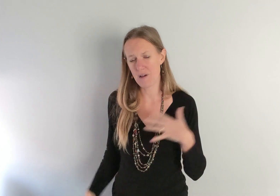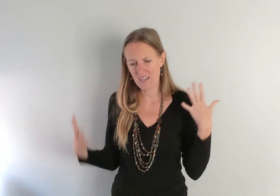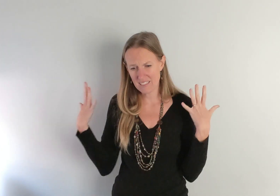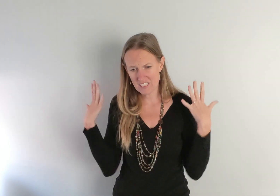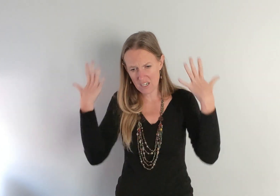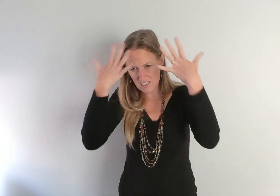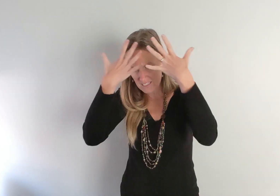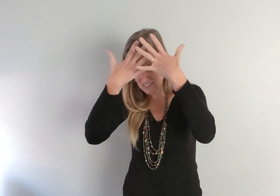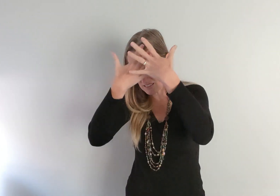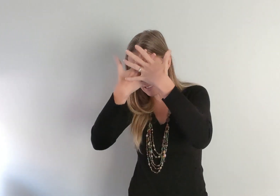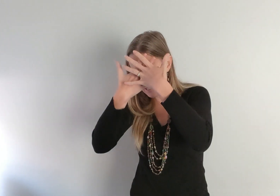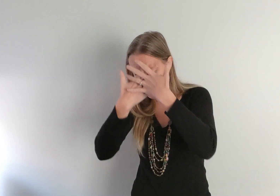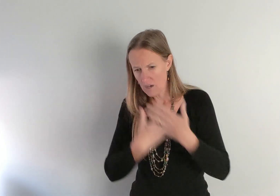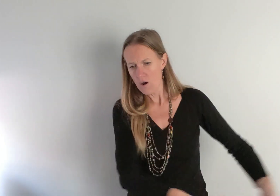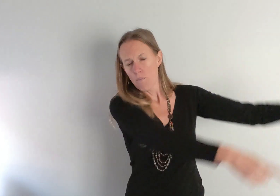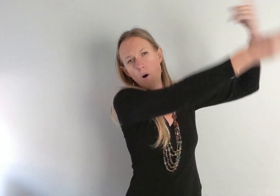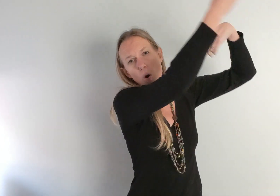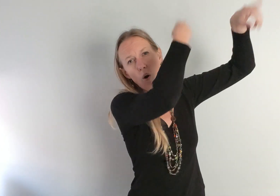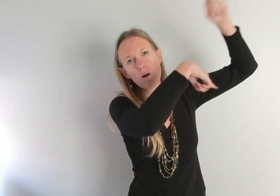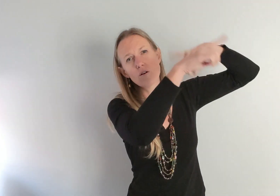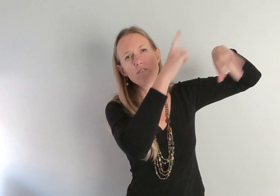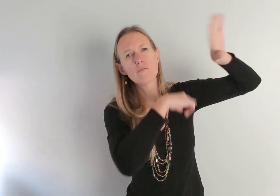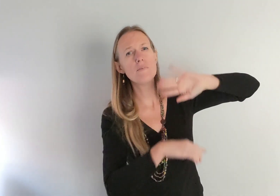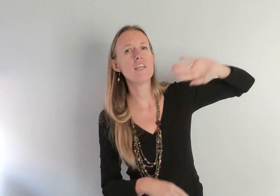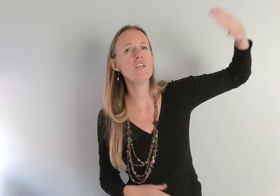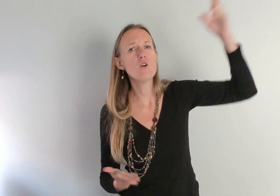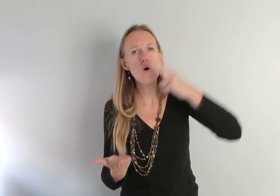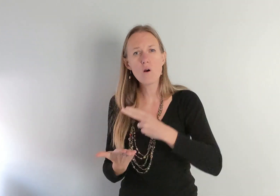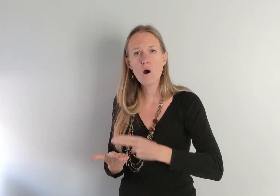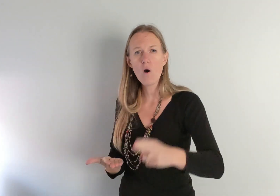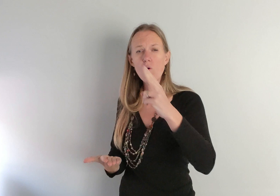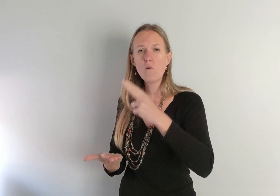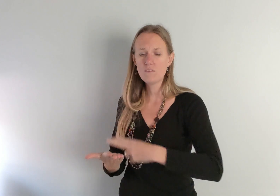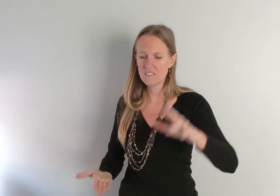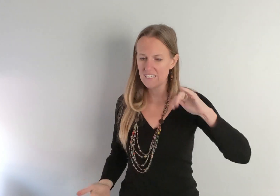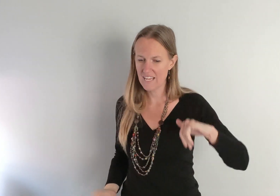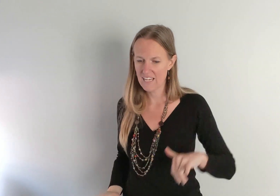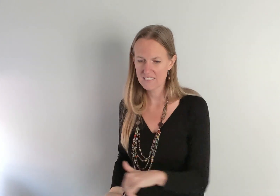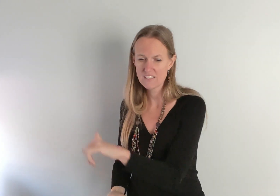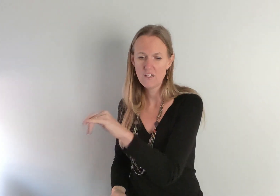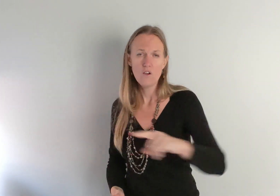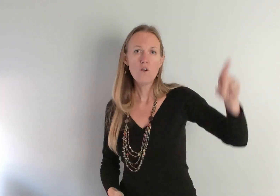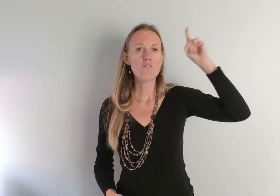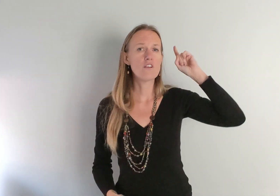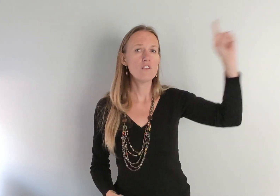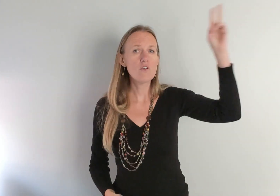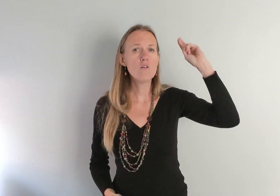my darkness, pour over me your holiness, for you